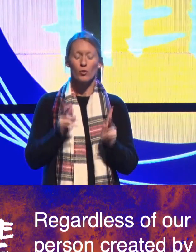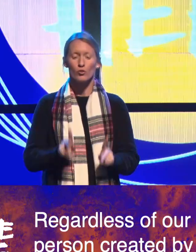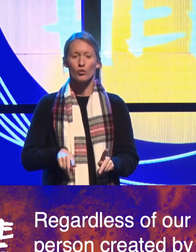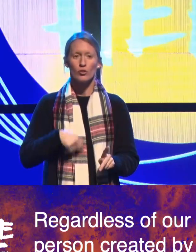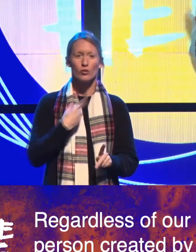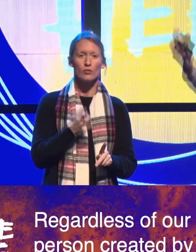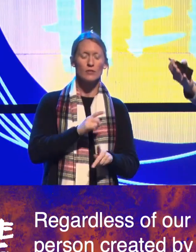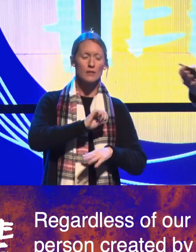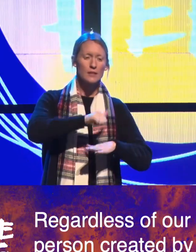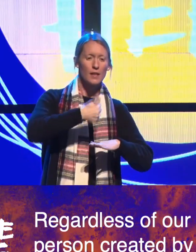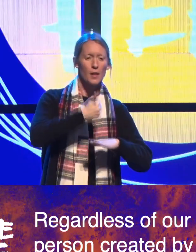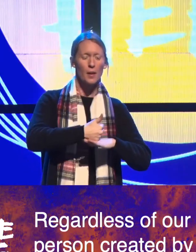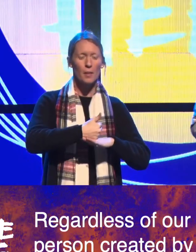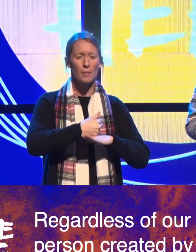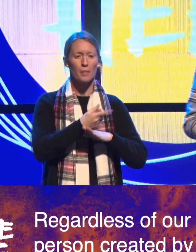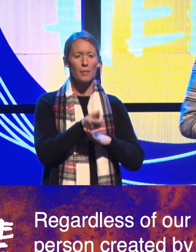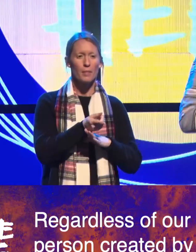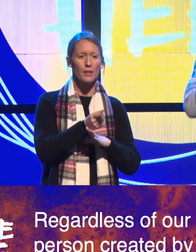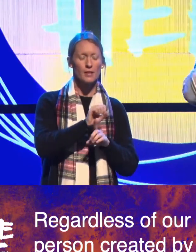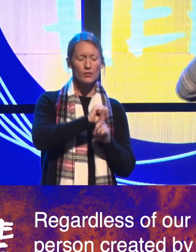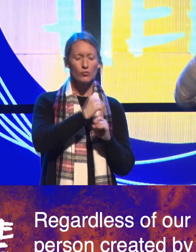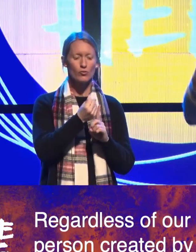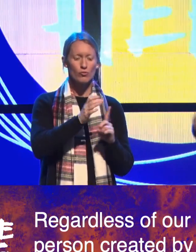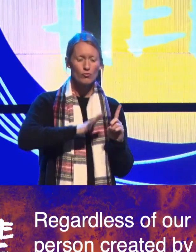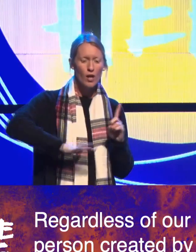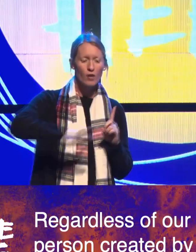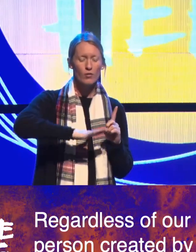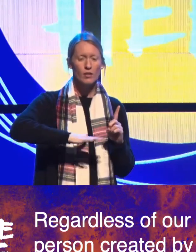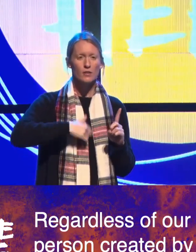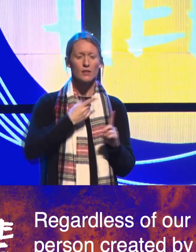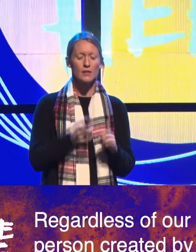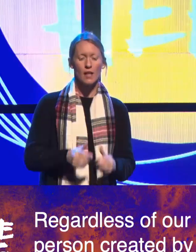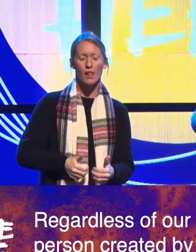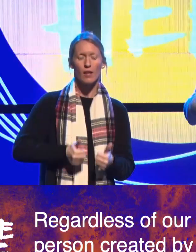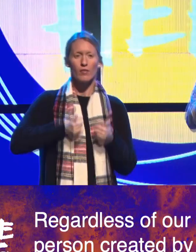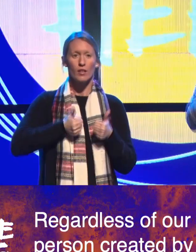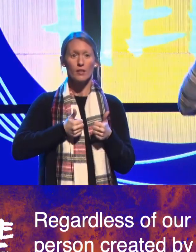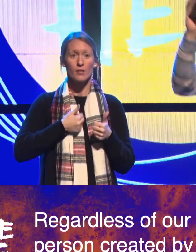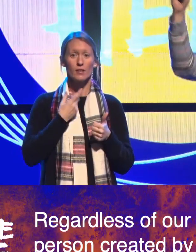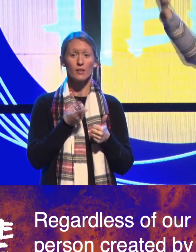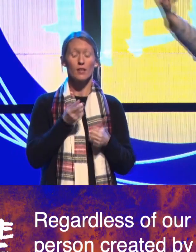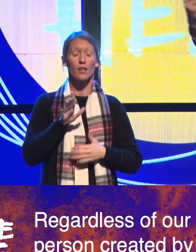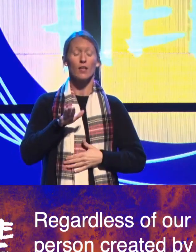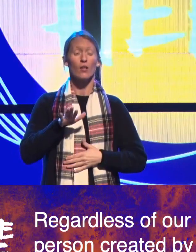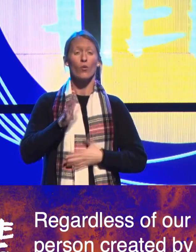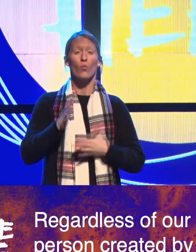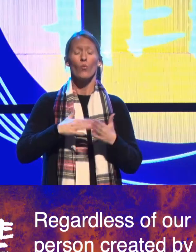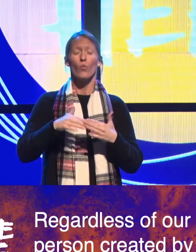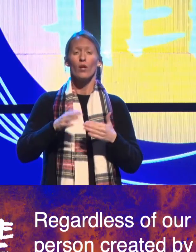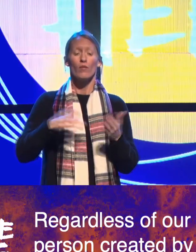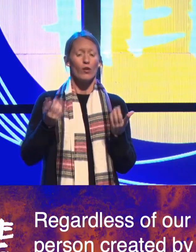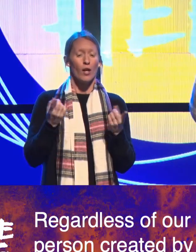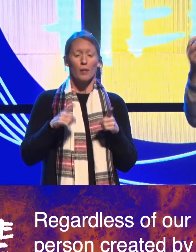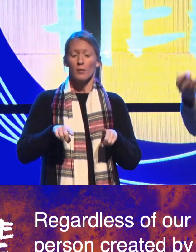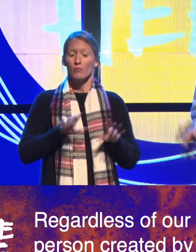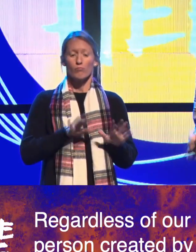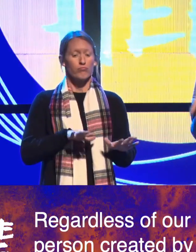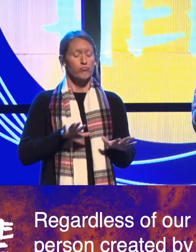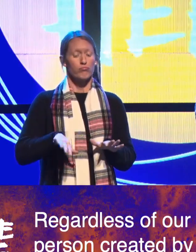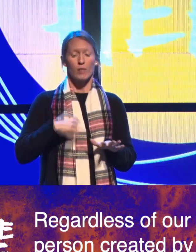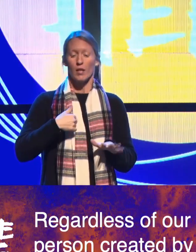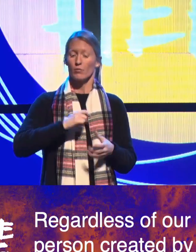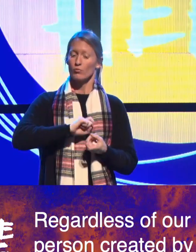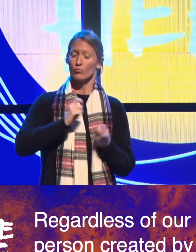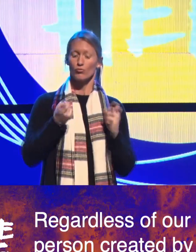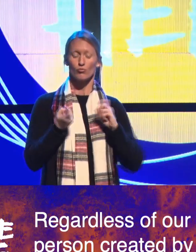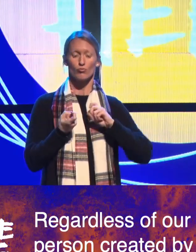shaped by the circumstances that are around us? Do we want to live in such a way, in such a manner that, hey, whatever happens, happens, and I'm going to simply adjust,